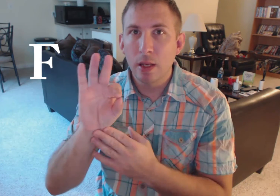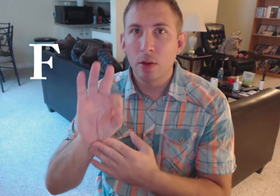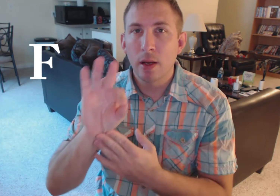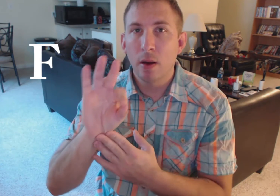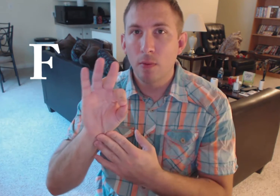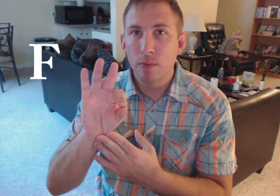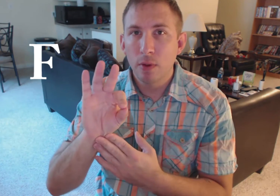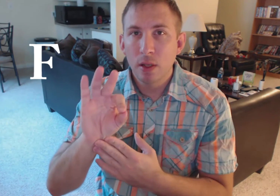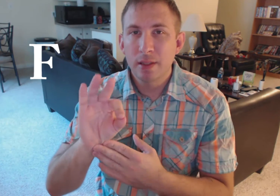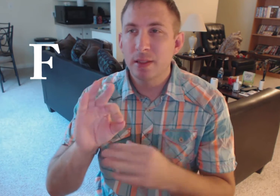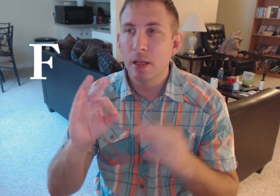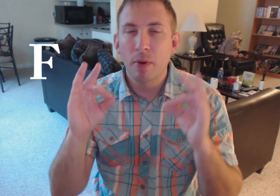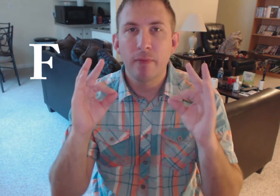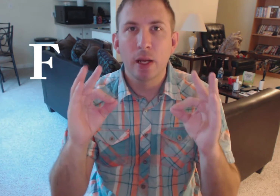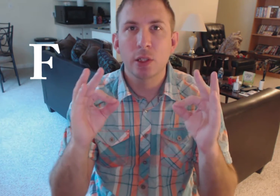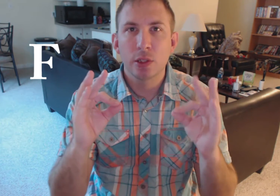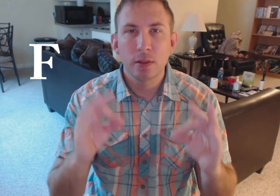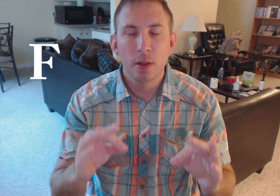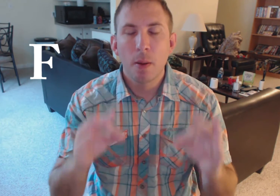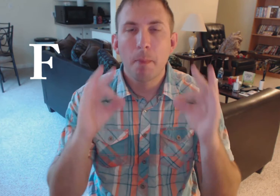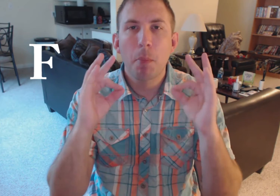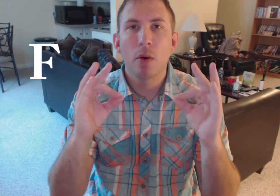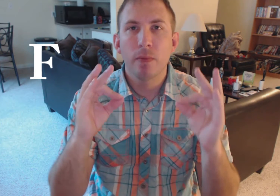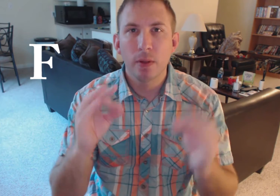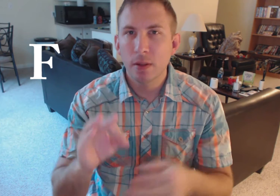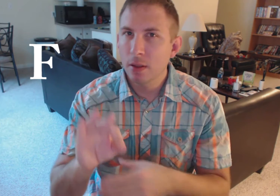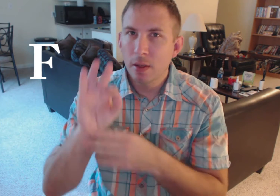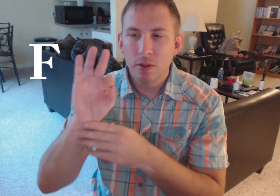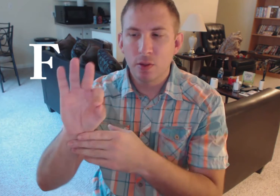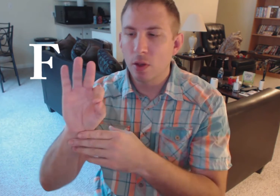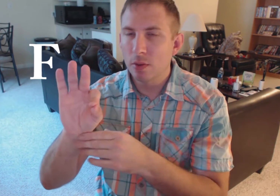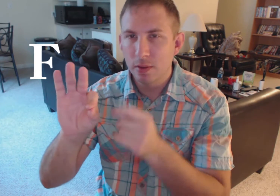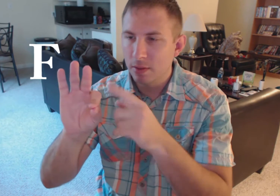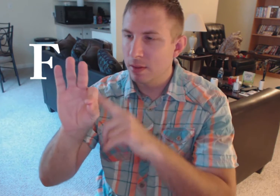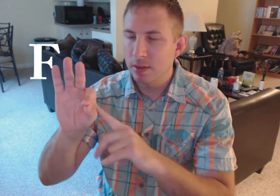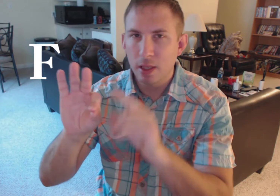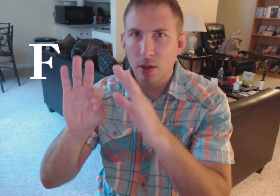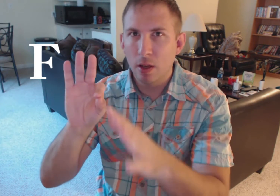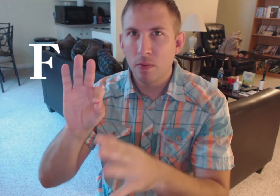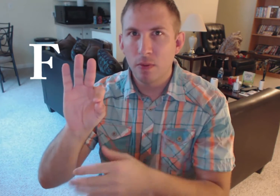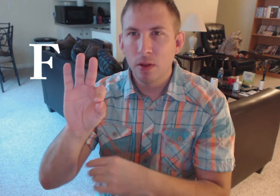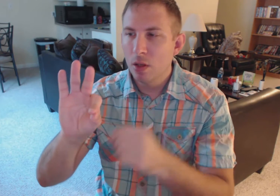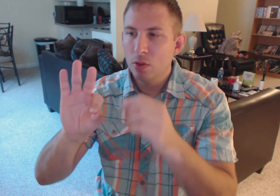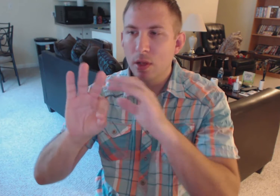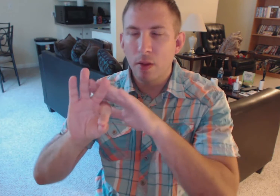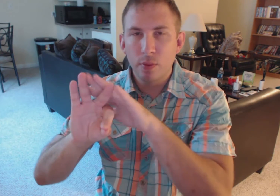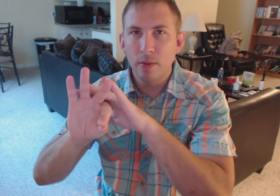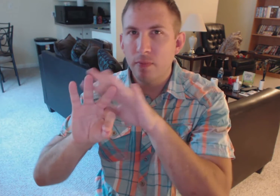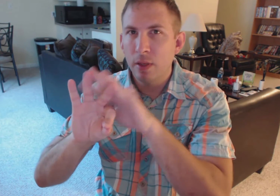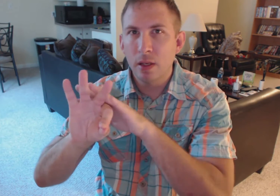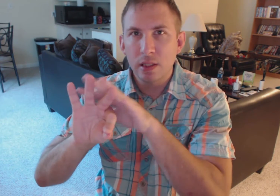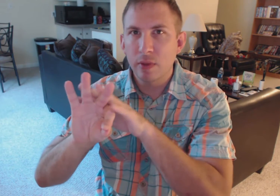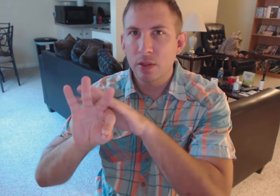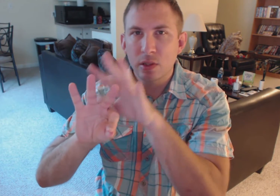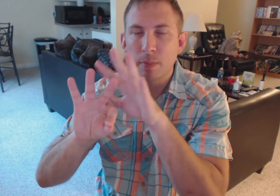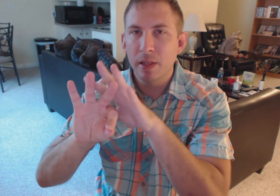letter L. It's like perfection, perfect. You know, letter L. You got three index fingers up in the